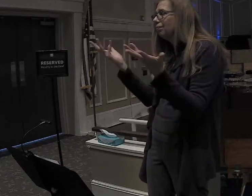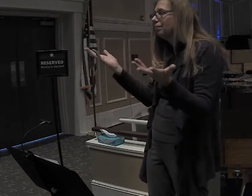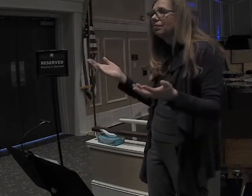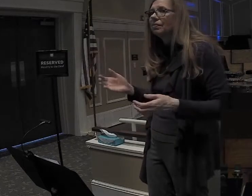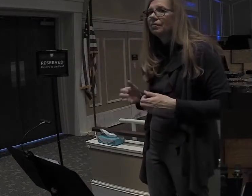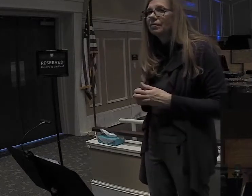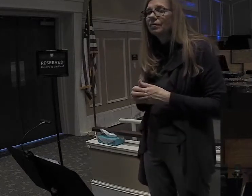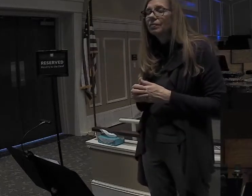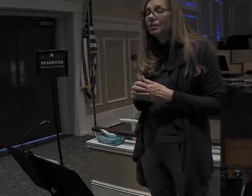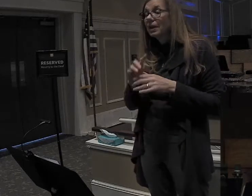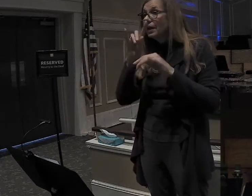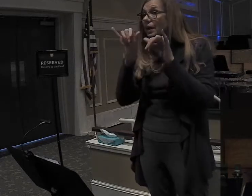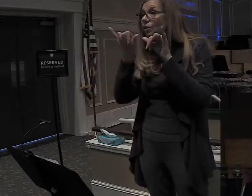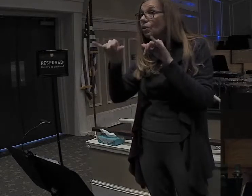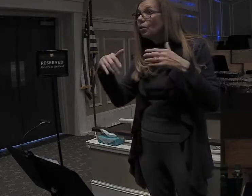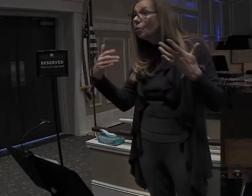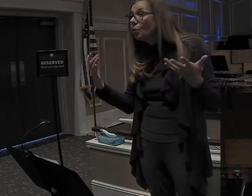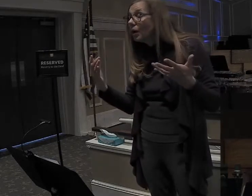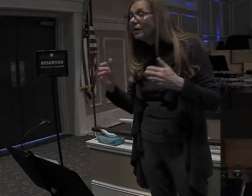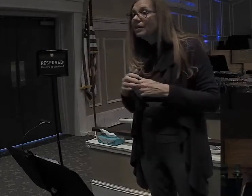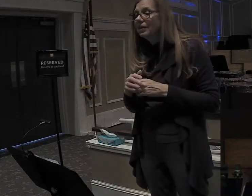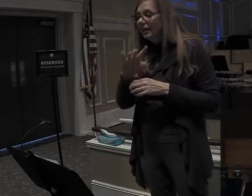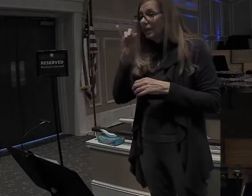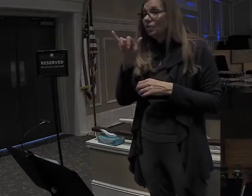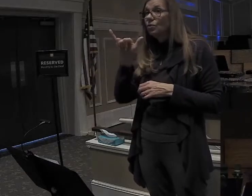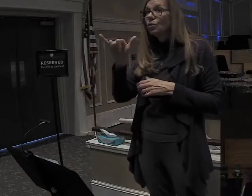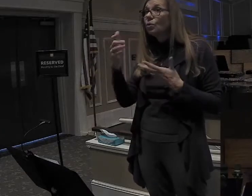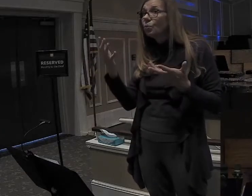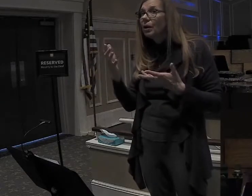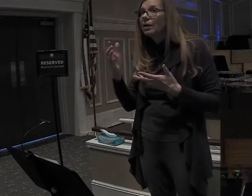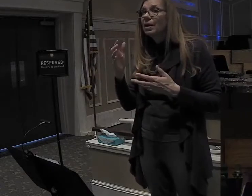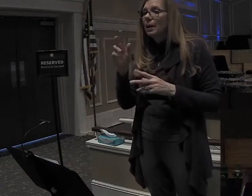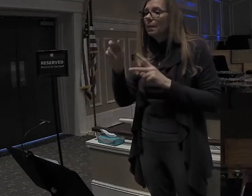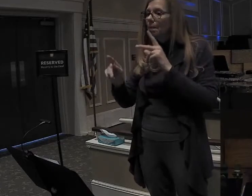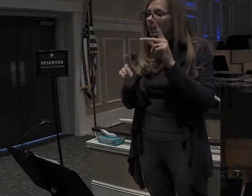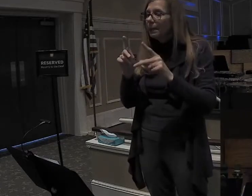And what is eternal? I'll tell you what is eternal first. The souls of men and women.